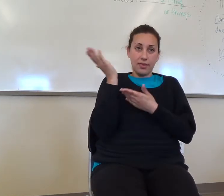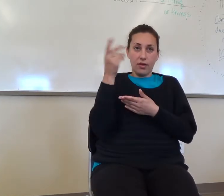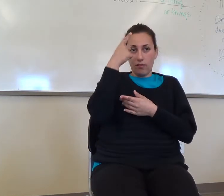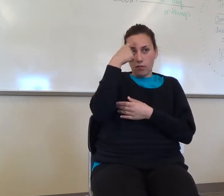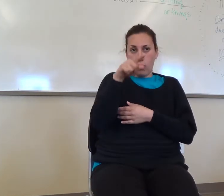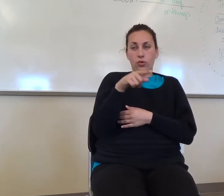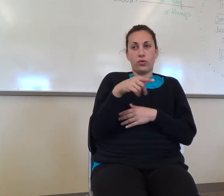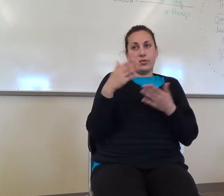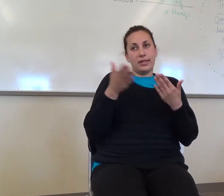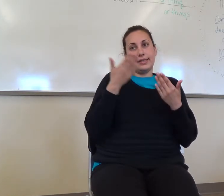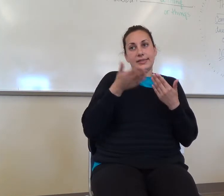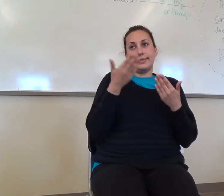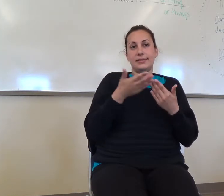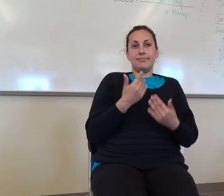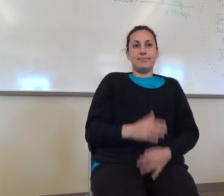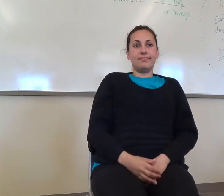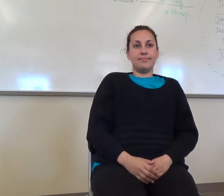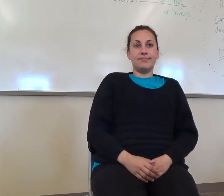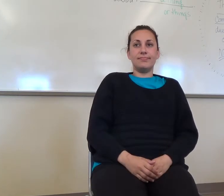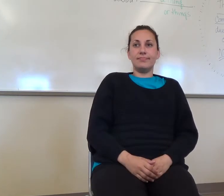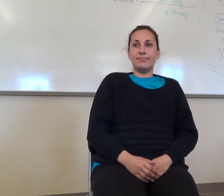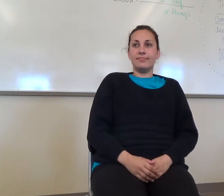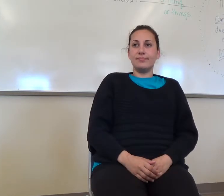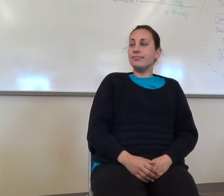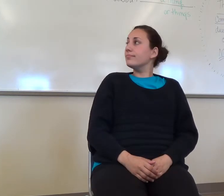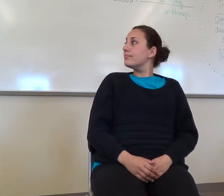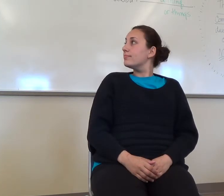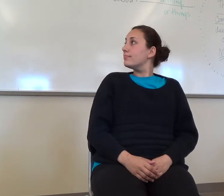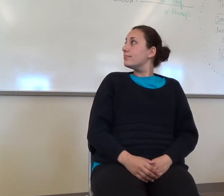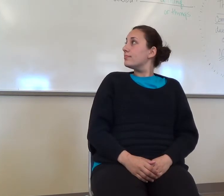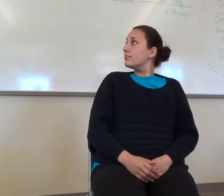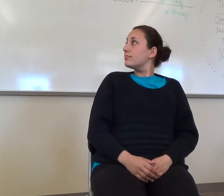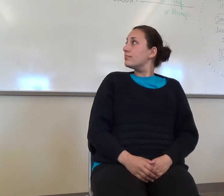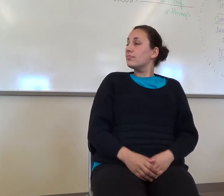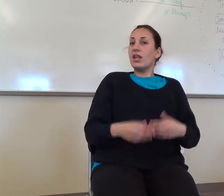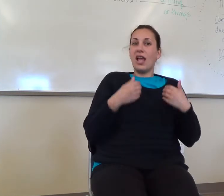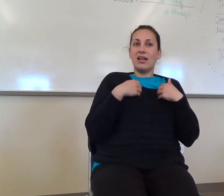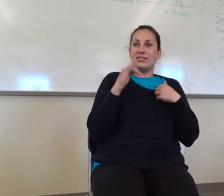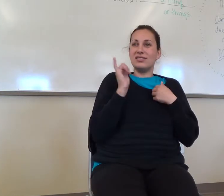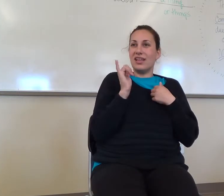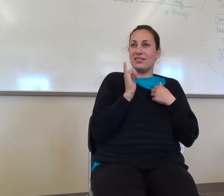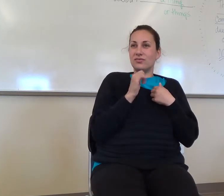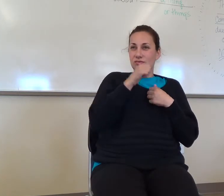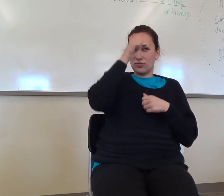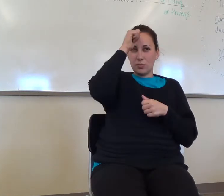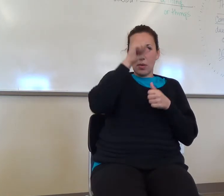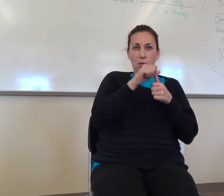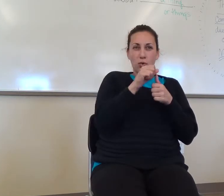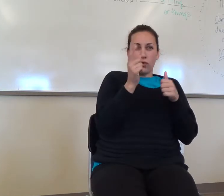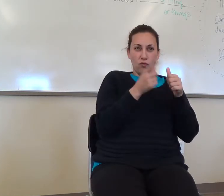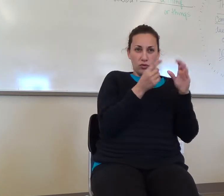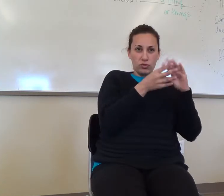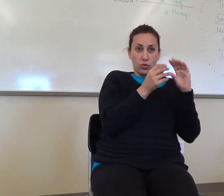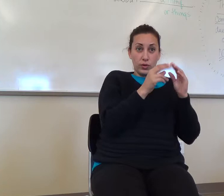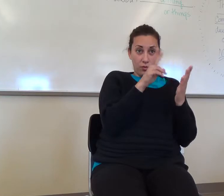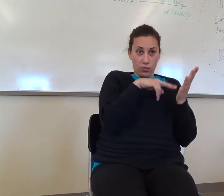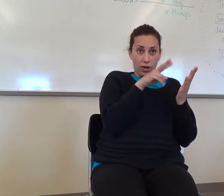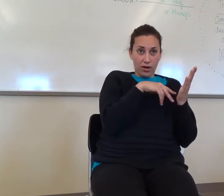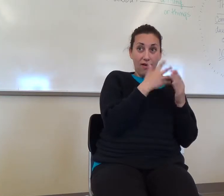right? Okay. It has, just like our very first reading, there are five